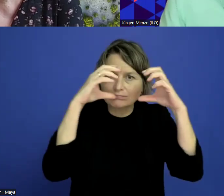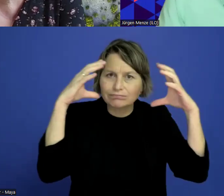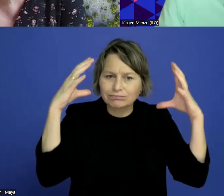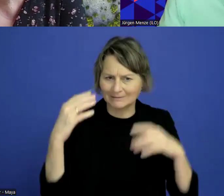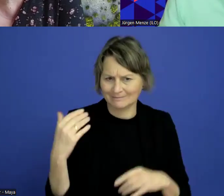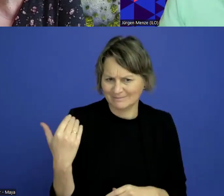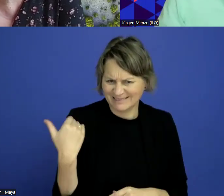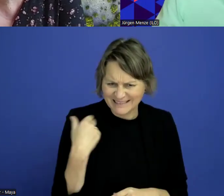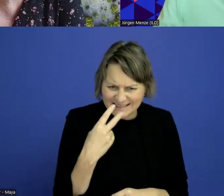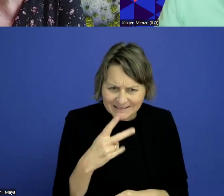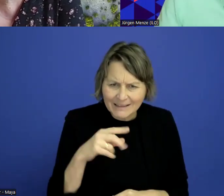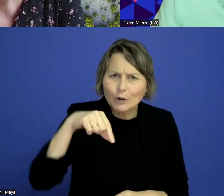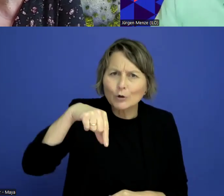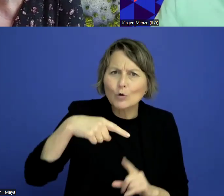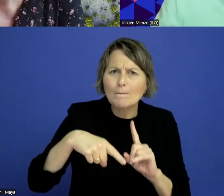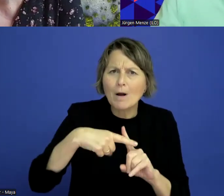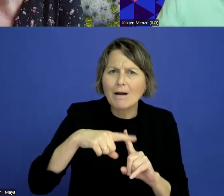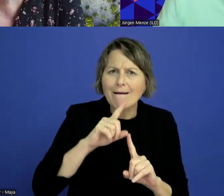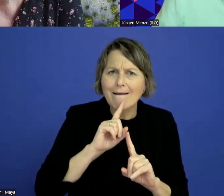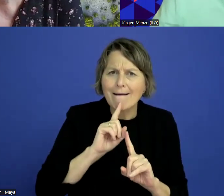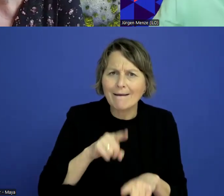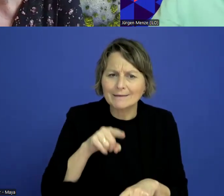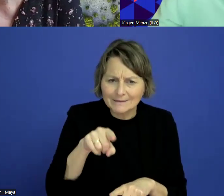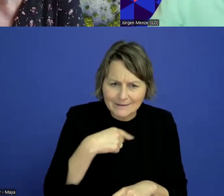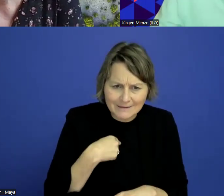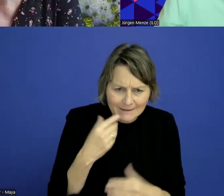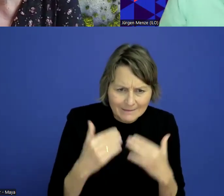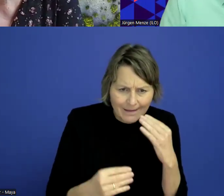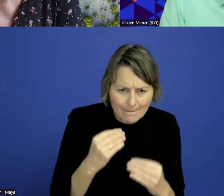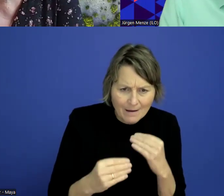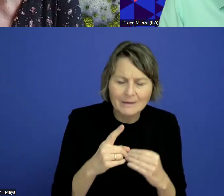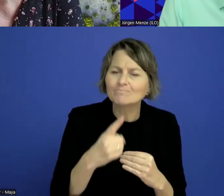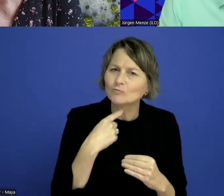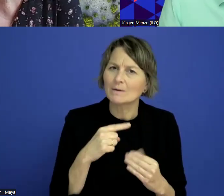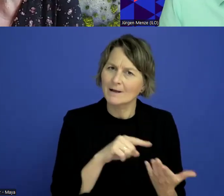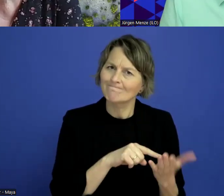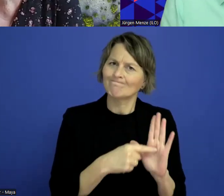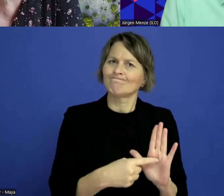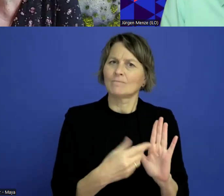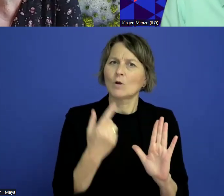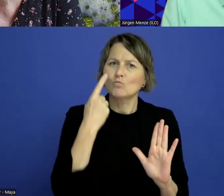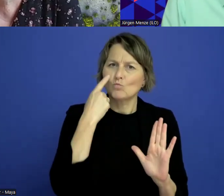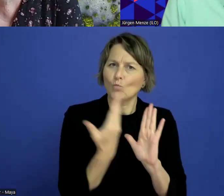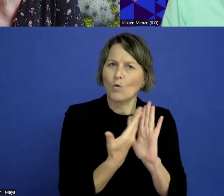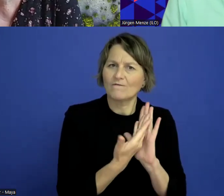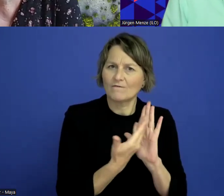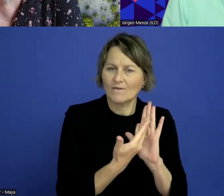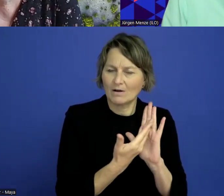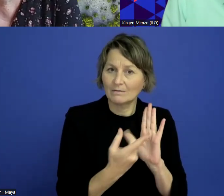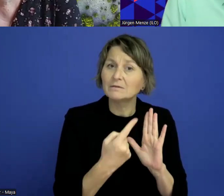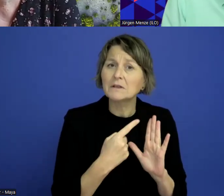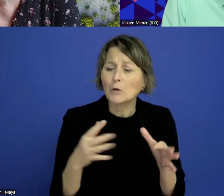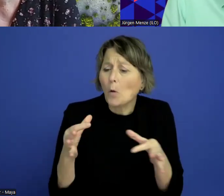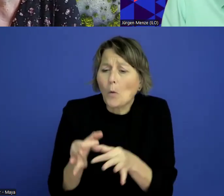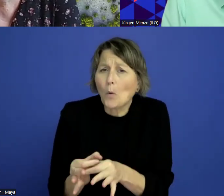is a question about numbers, providing a case to really push further. So thanks for also sharing. This is not a minority. A lot of